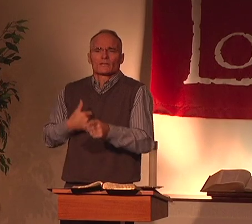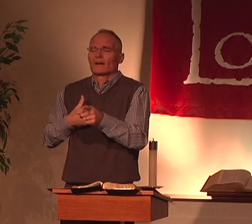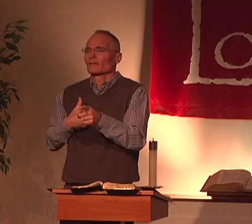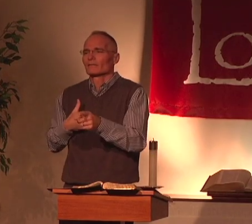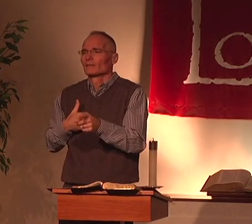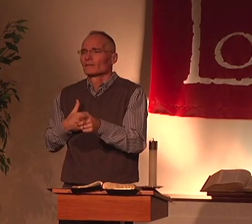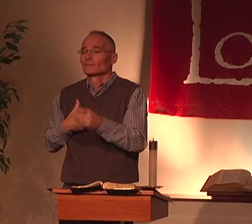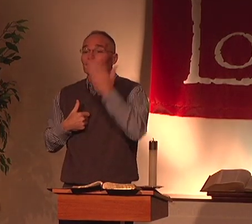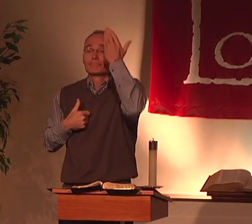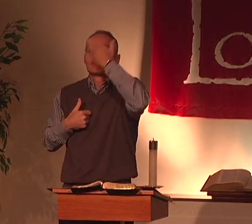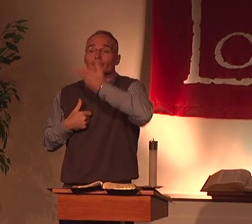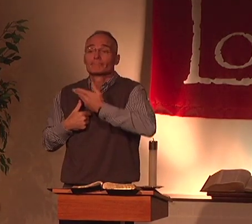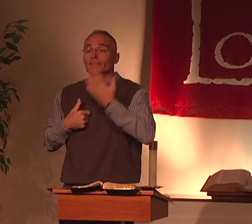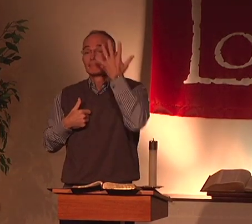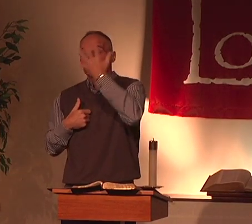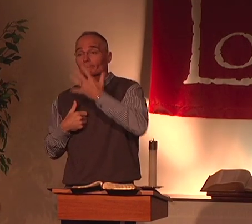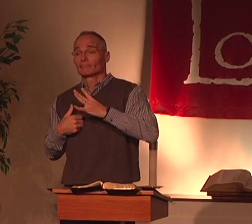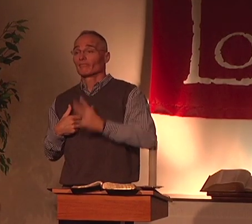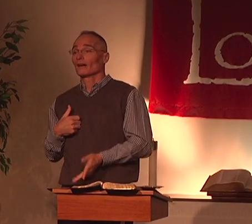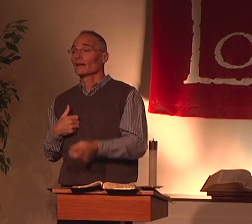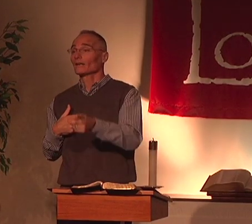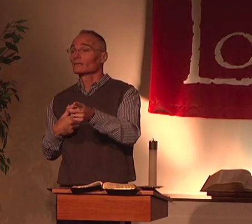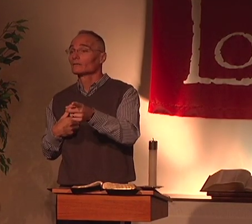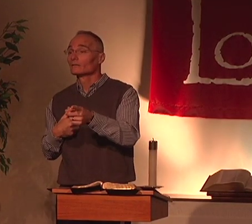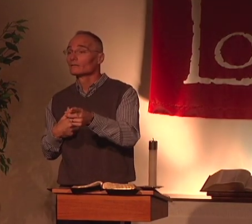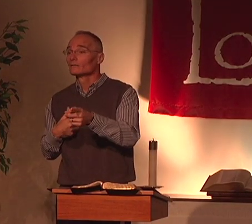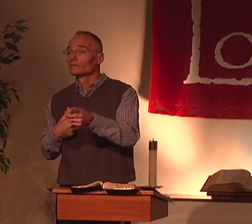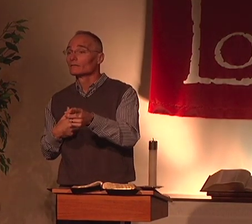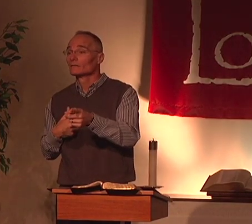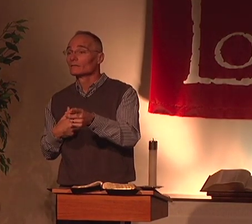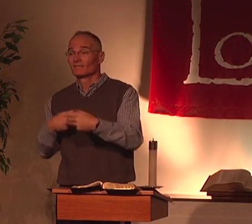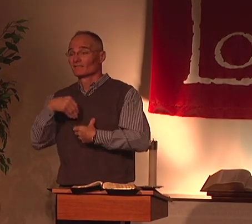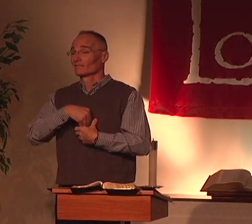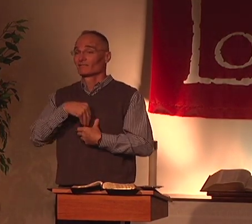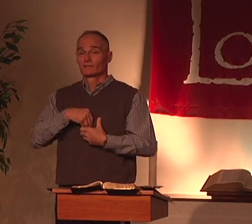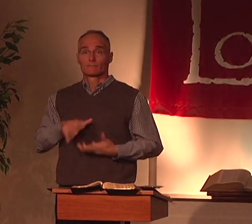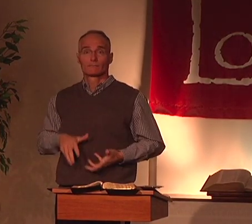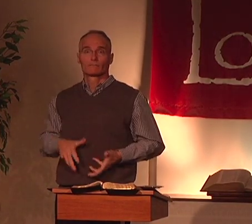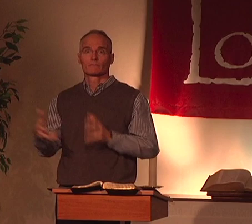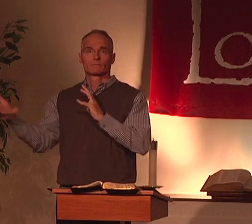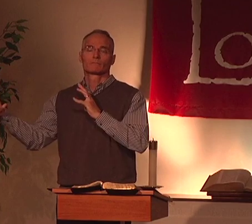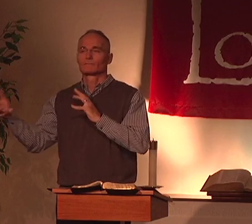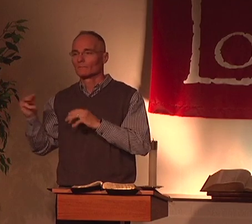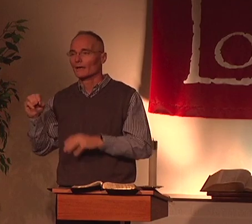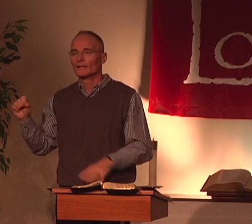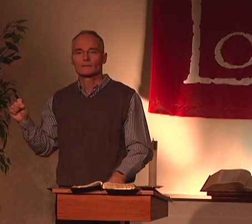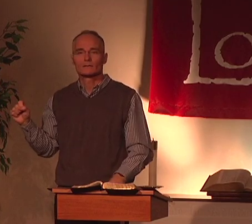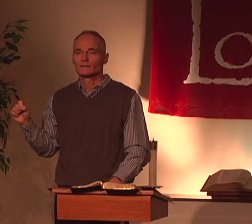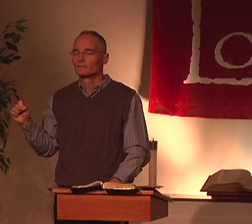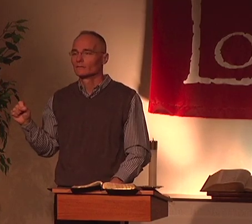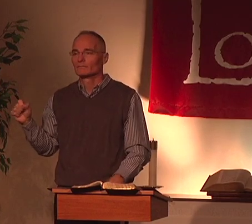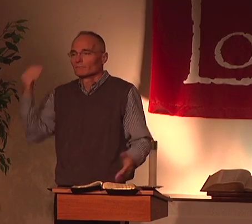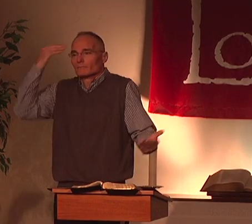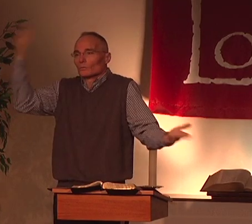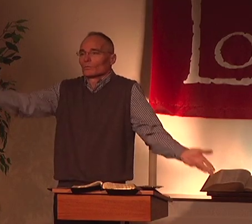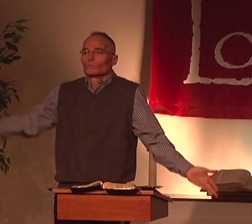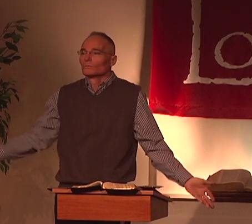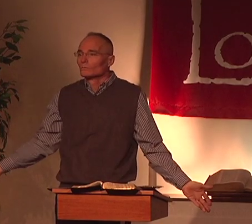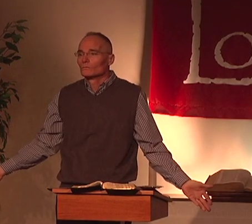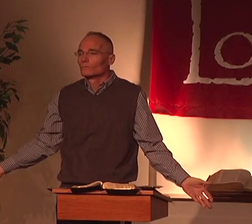happening Within a Person's life They look Okay on the Outside They seem Fine Inside they May be in Total turmoil A